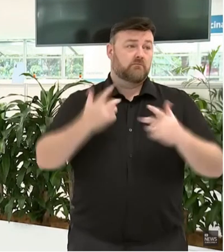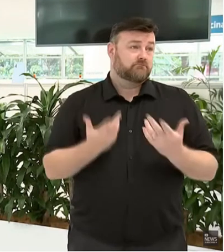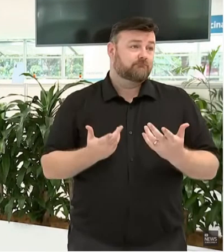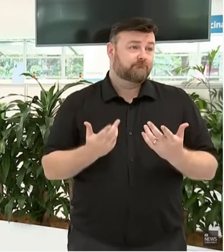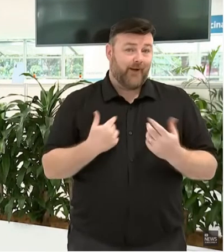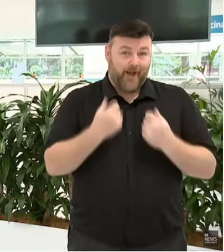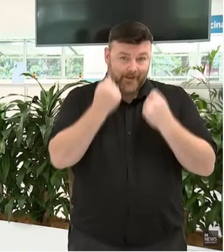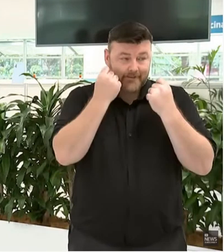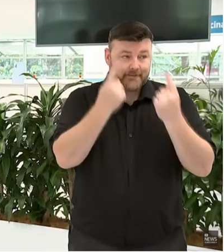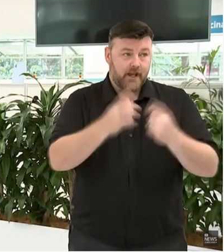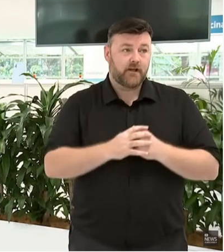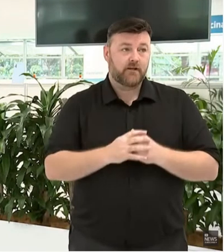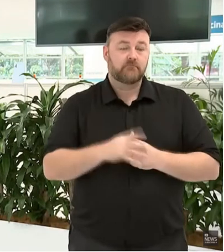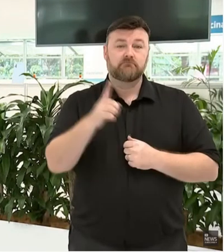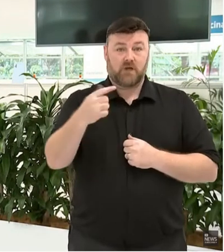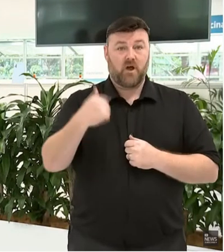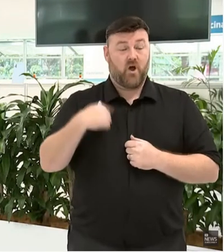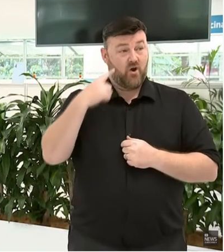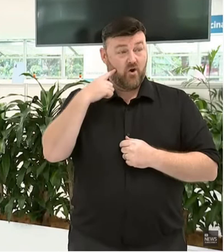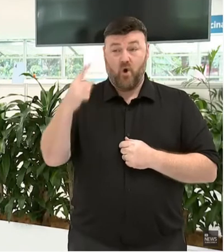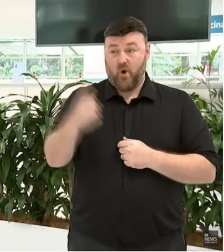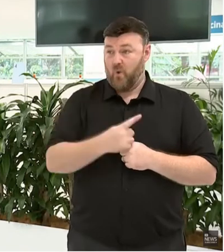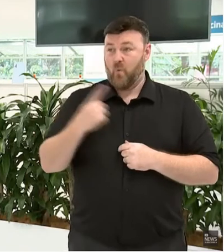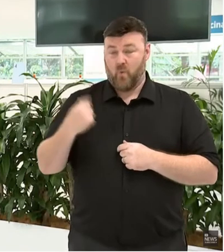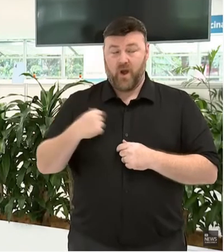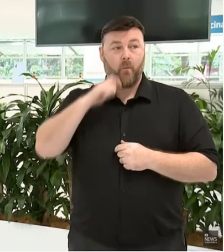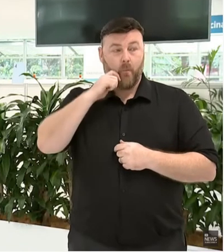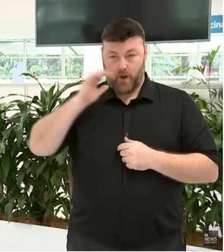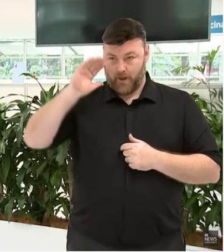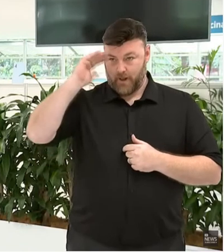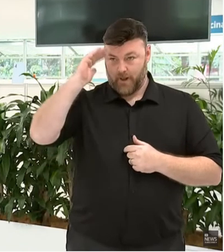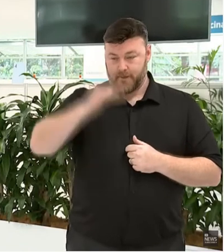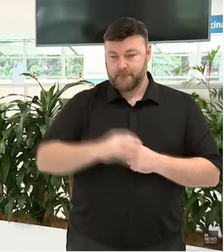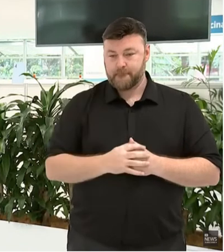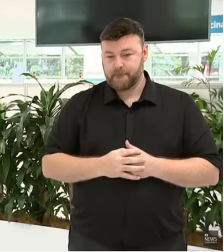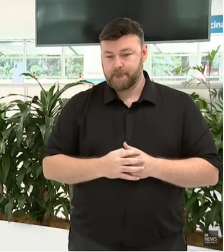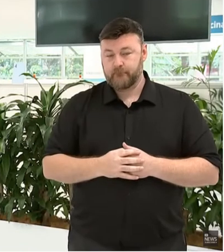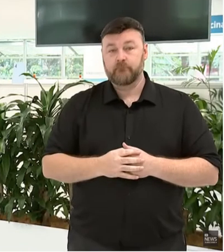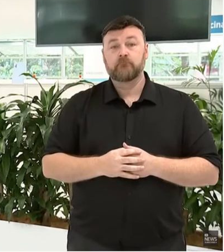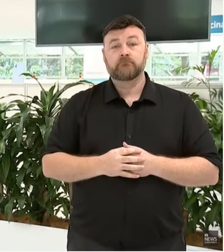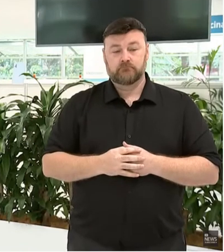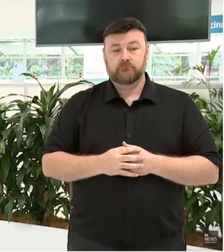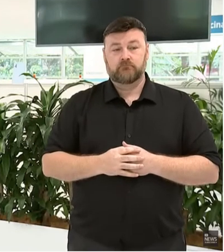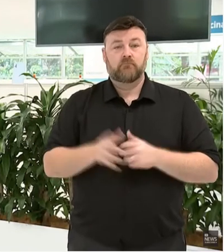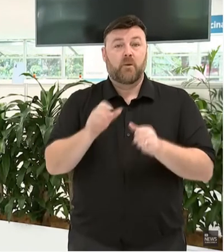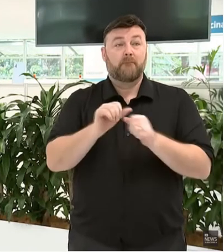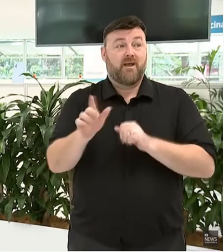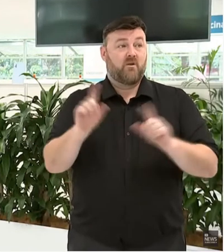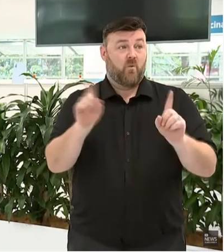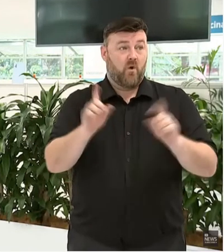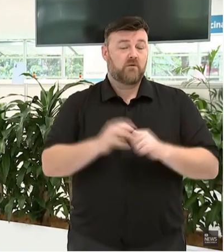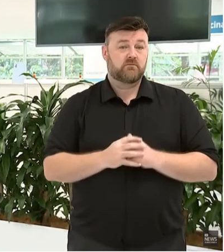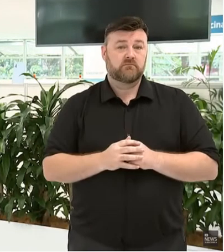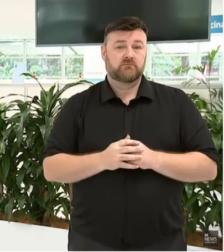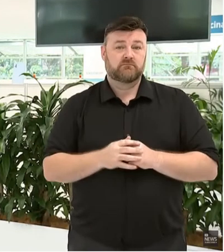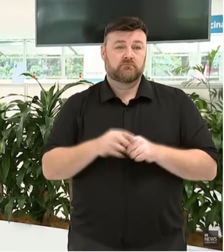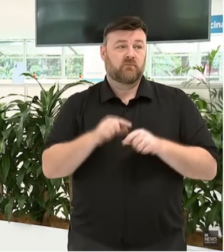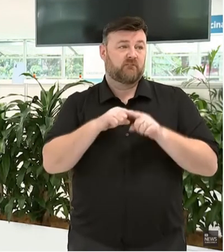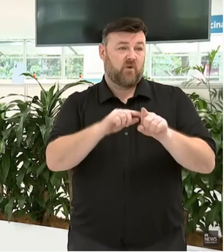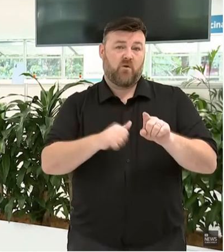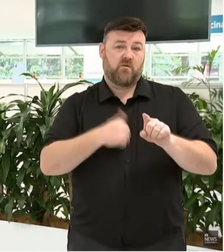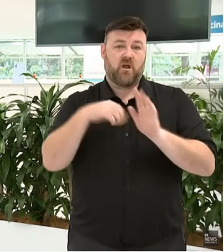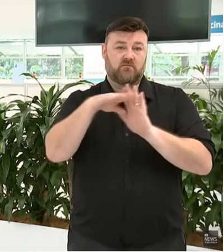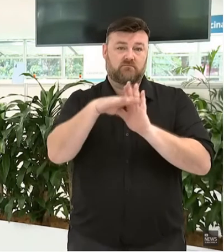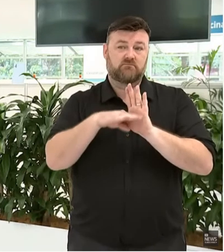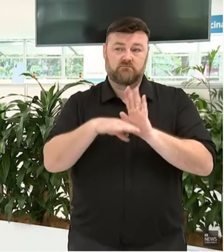time and that we will rebound incredibly strongly. So the best thing to do is take the approach that we have here